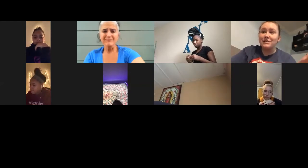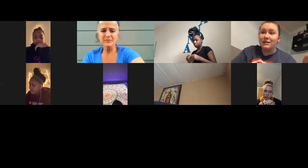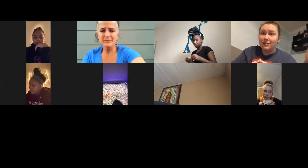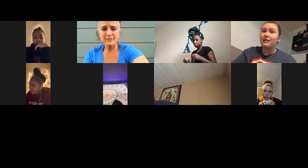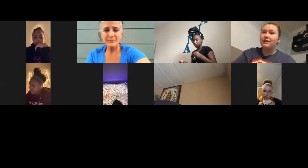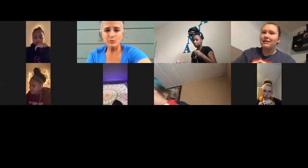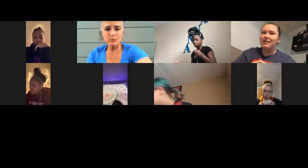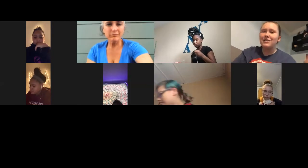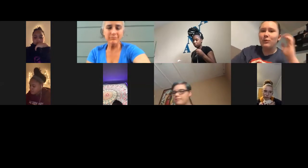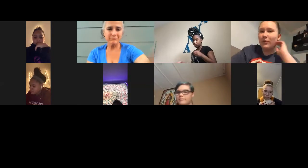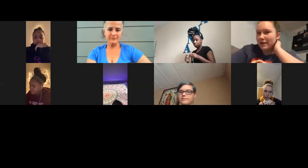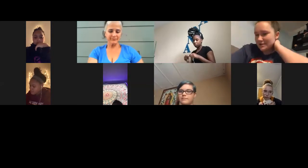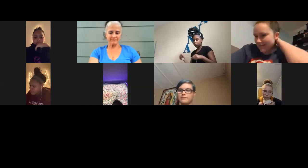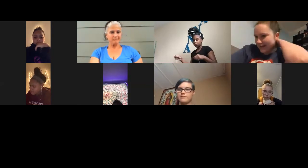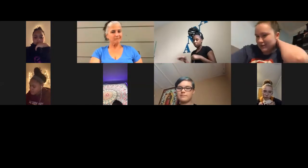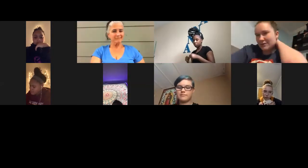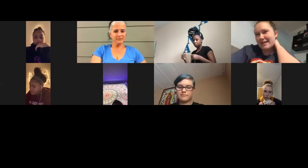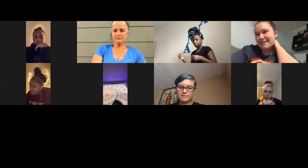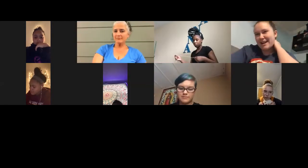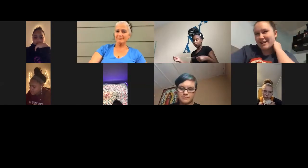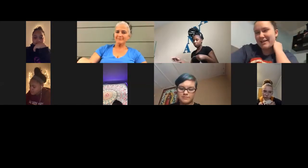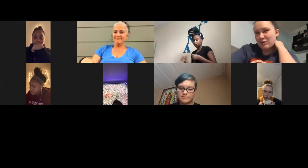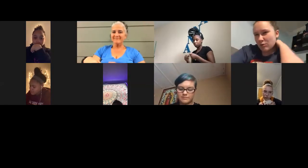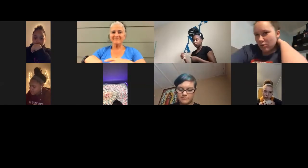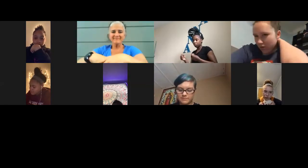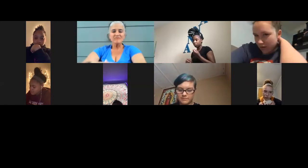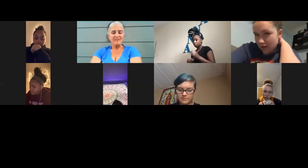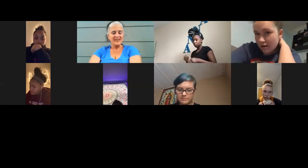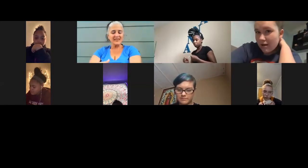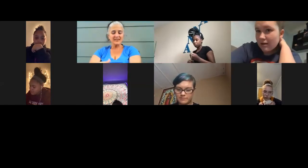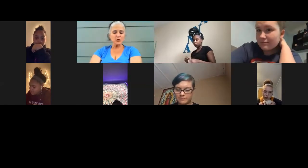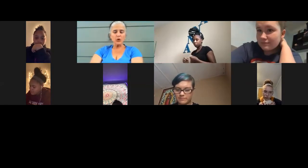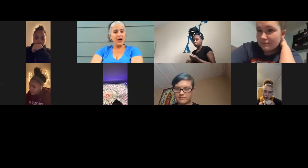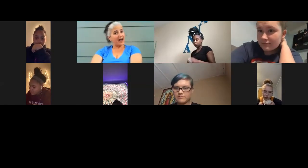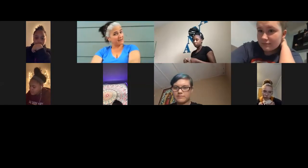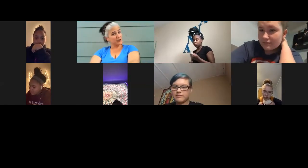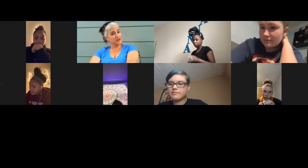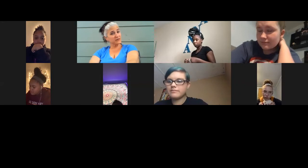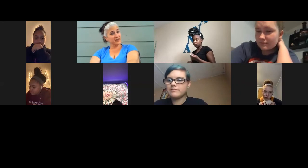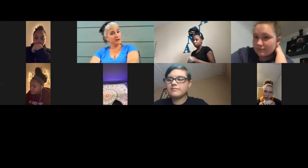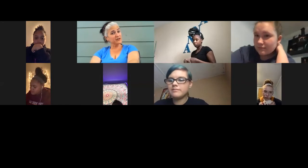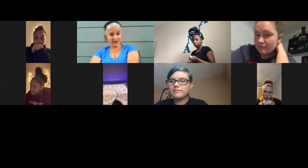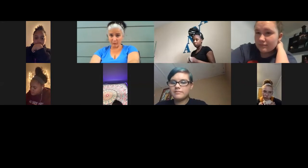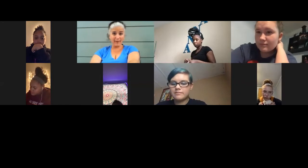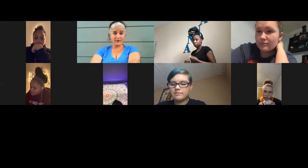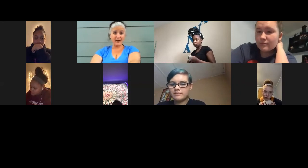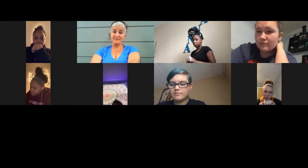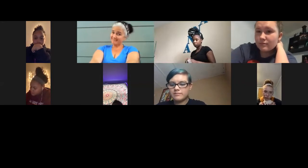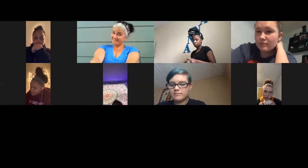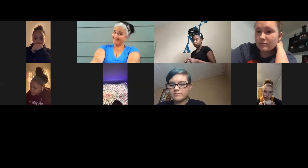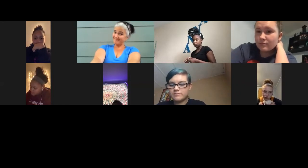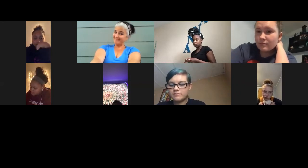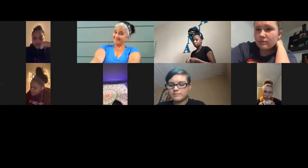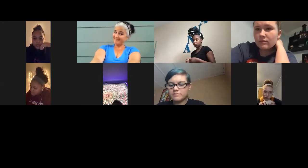it's so weird to me, but it's also like insane. I think it's so cool. It is cool. Have you looked at the video of the deaf rapper